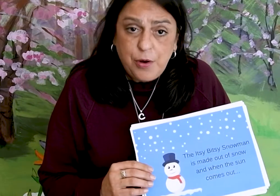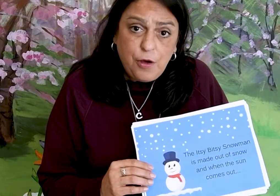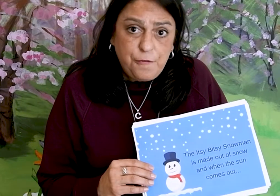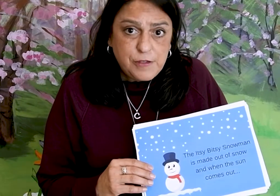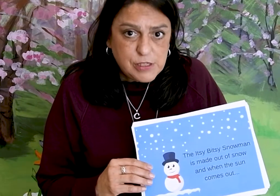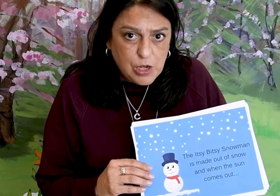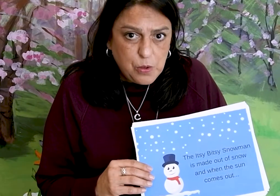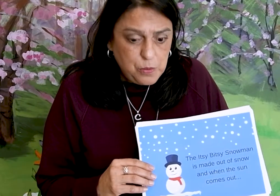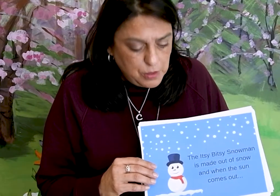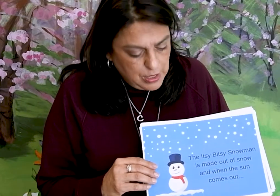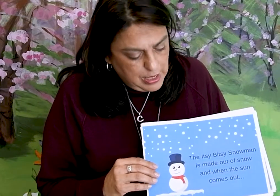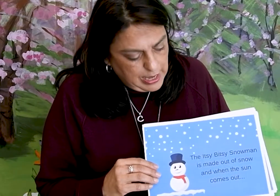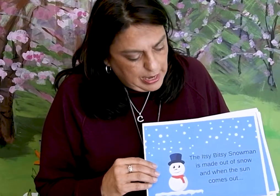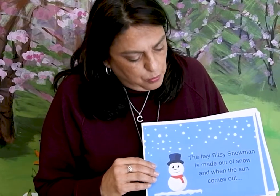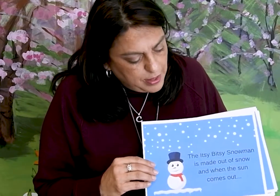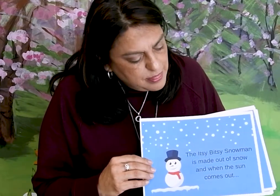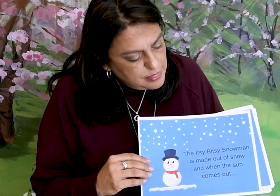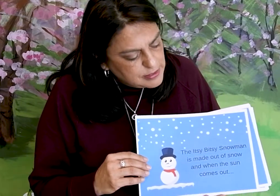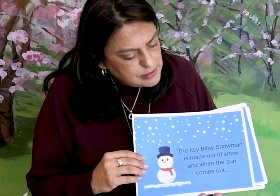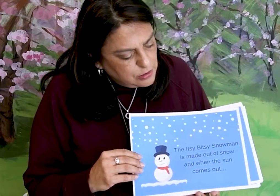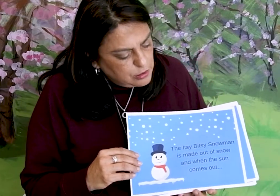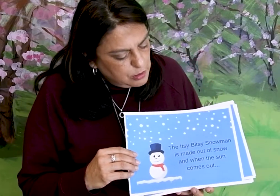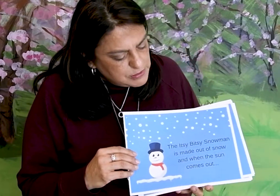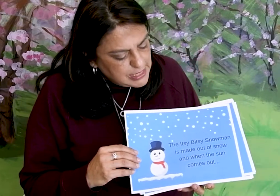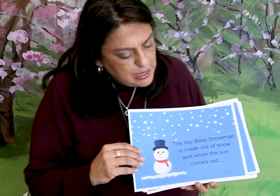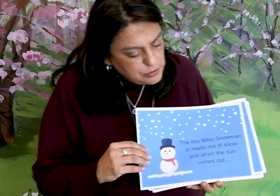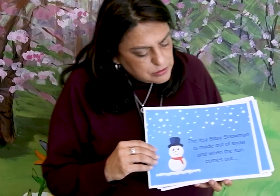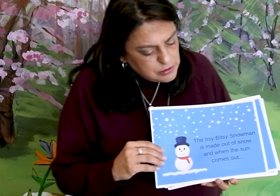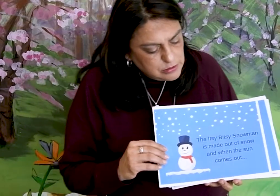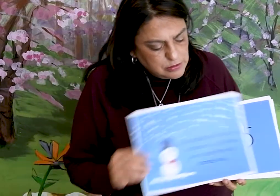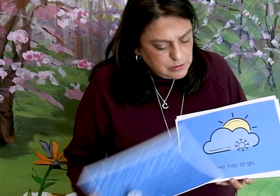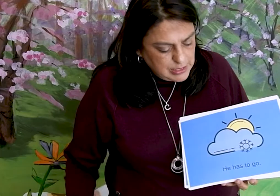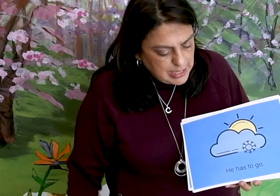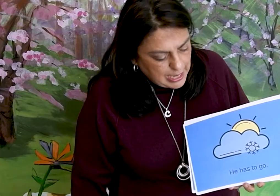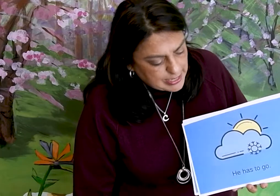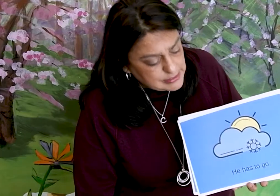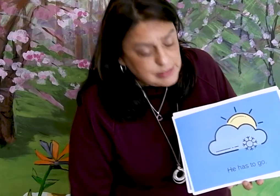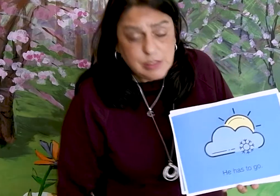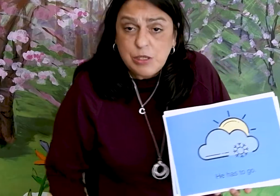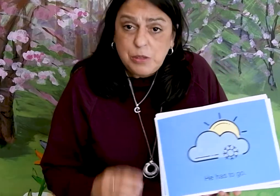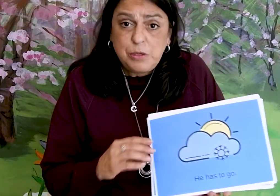of snow, and when the sun comes out, he has to go.